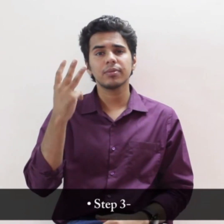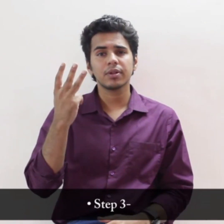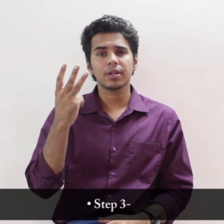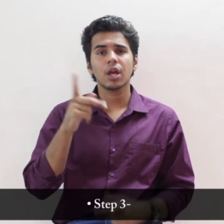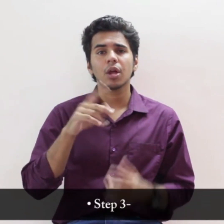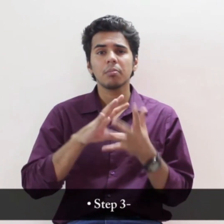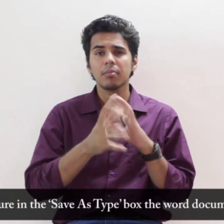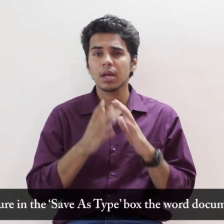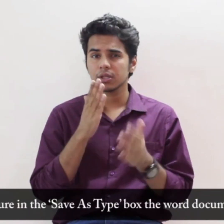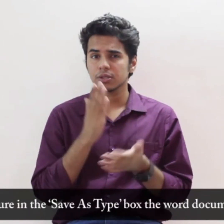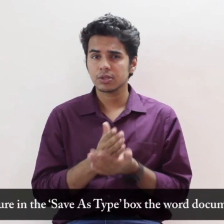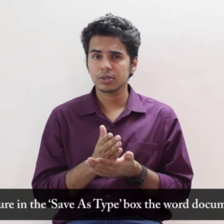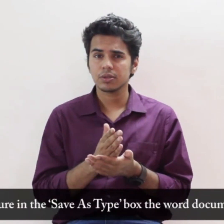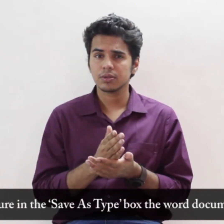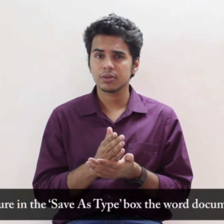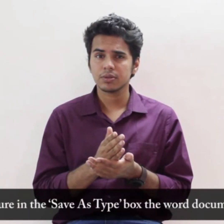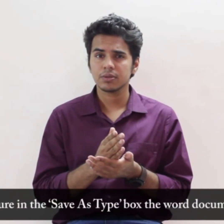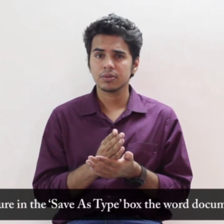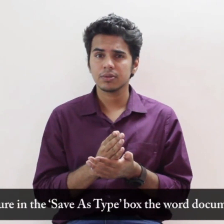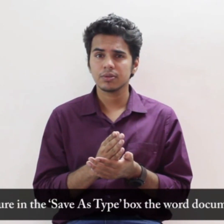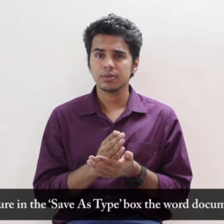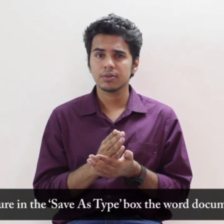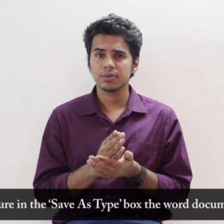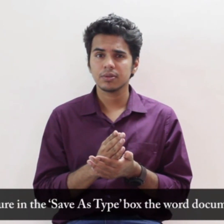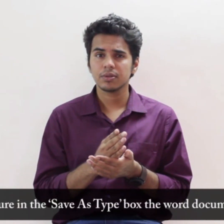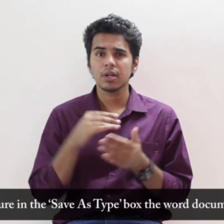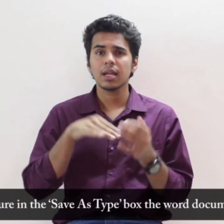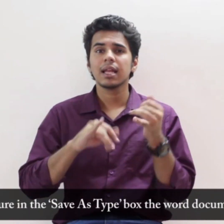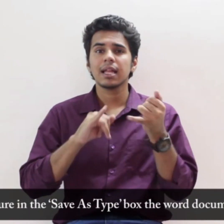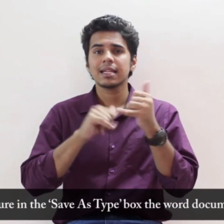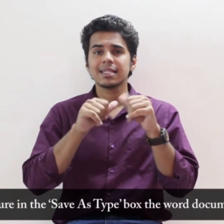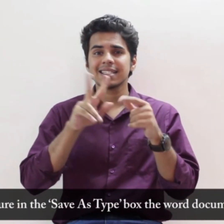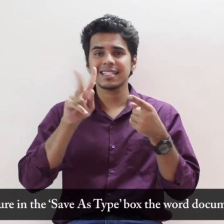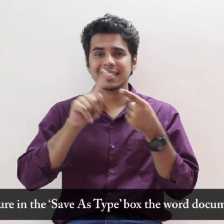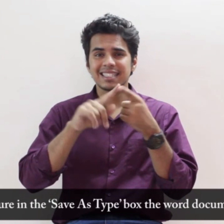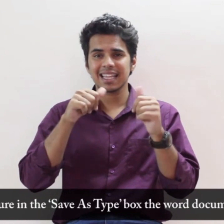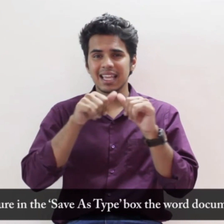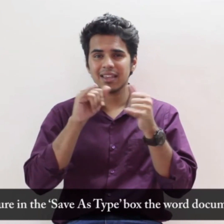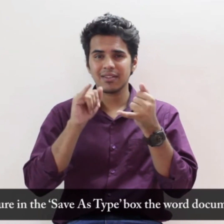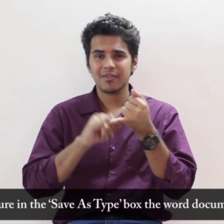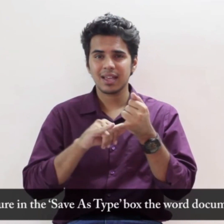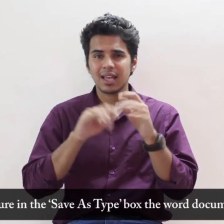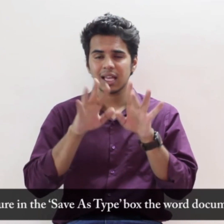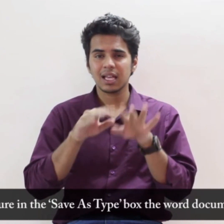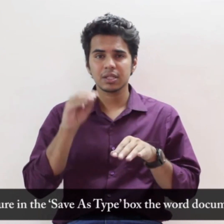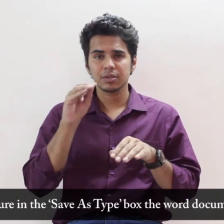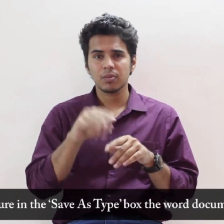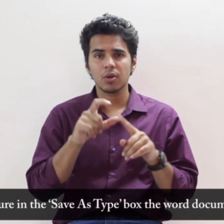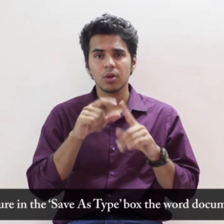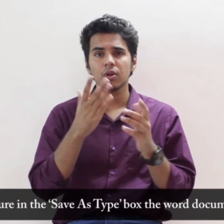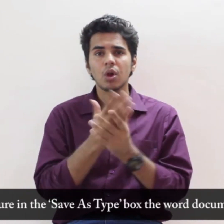Step 3. Check to make sure in the Save As type box the Word document